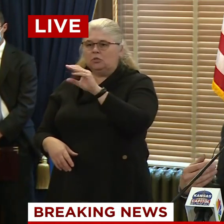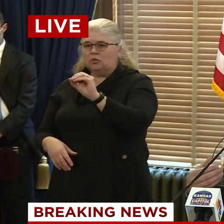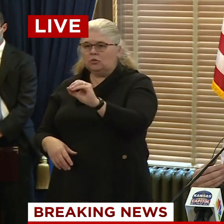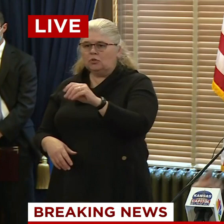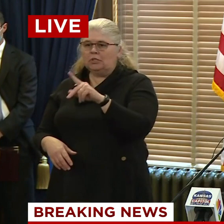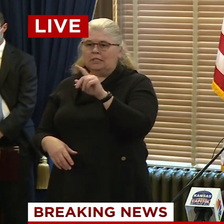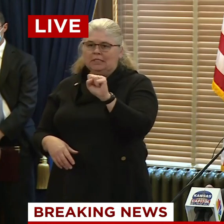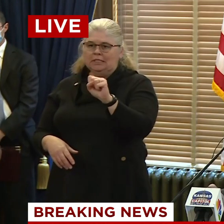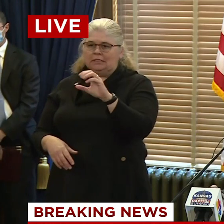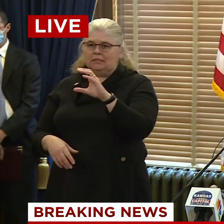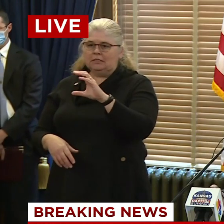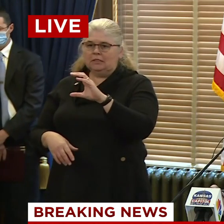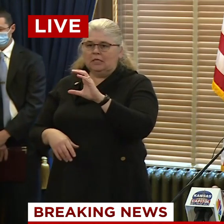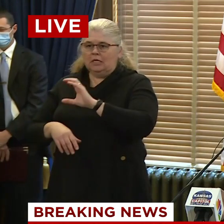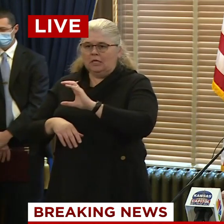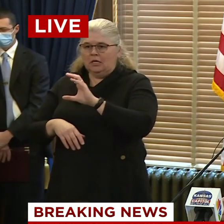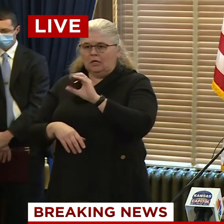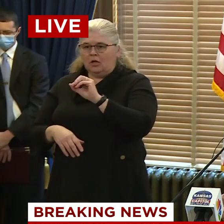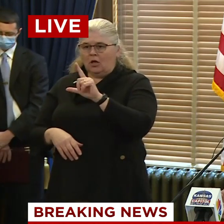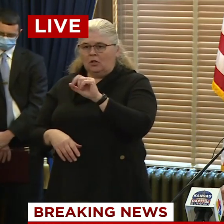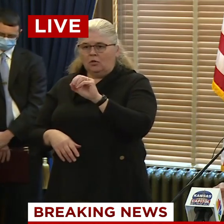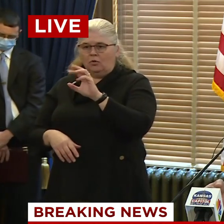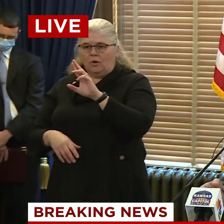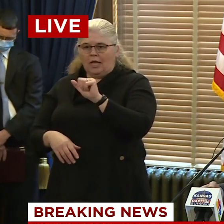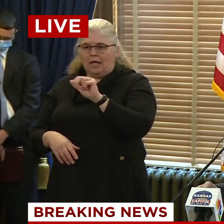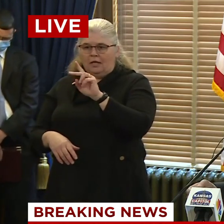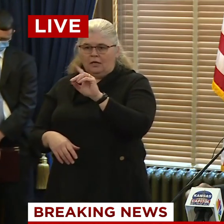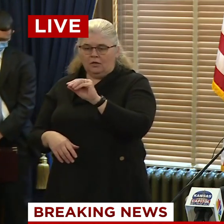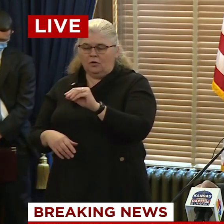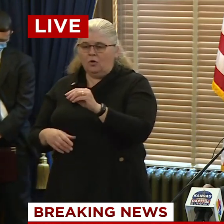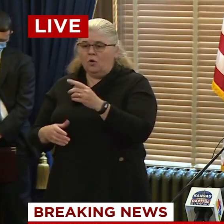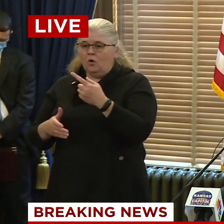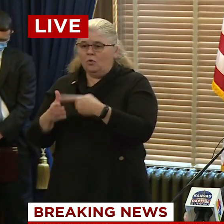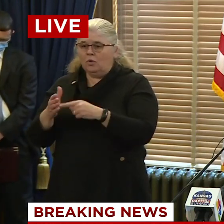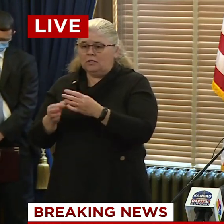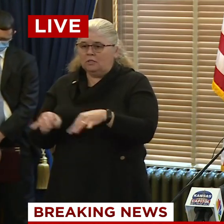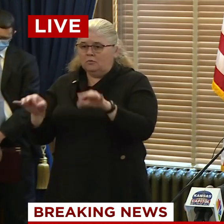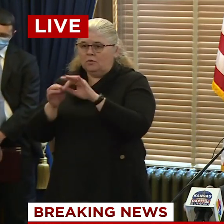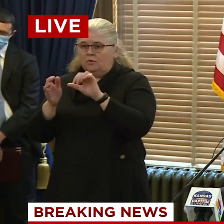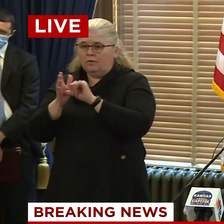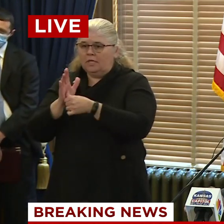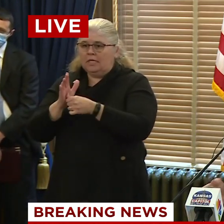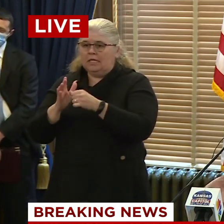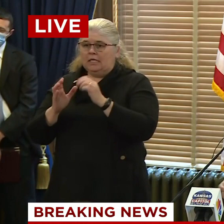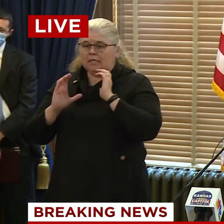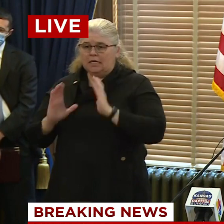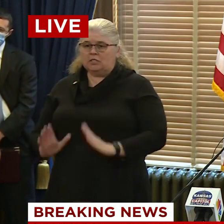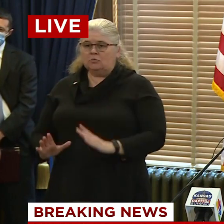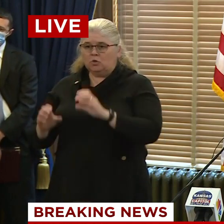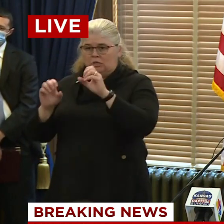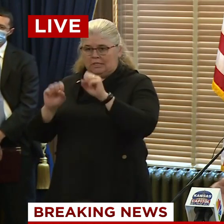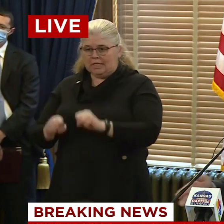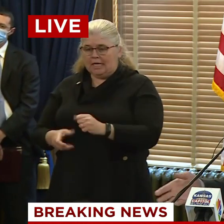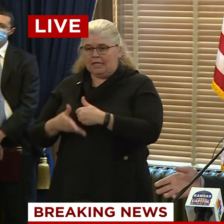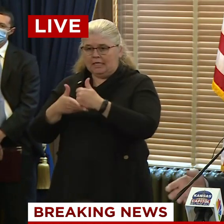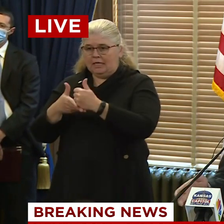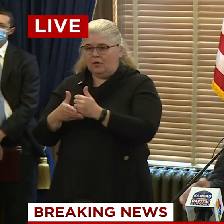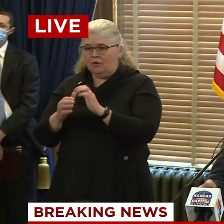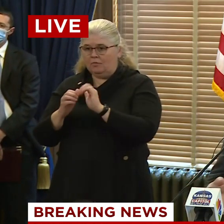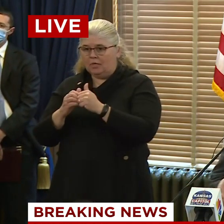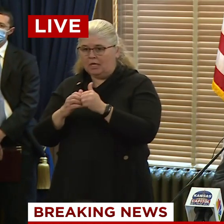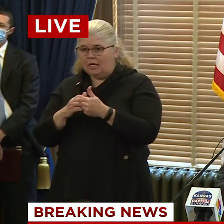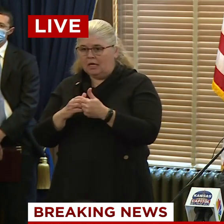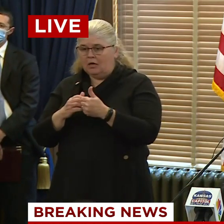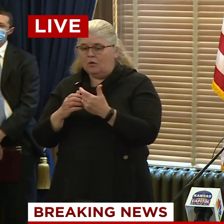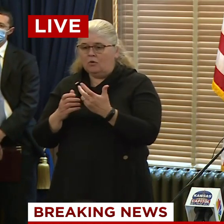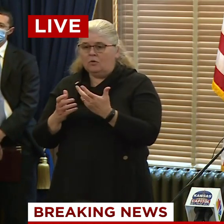The thing that I think is really important to emphasize is that customers can impact this. I mean, we are right on the edge of